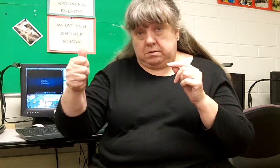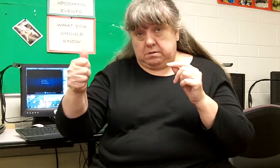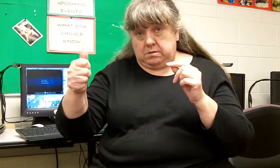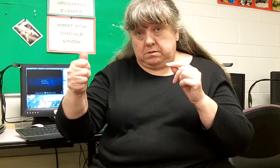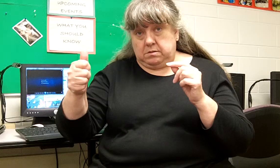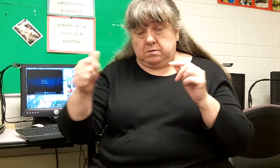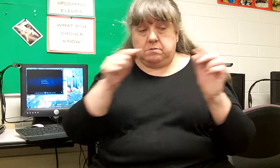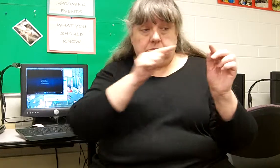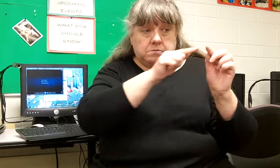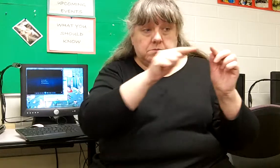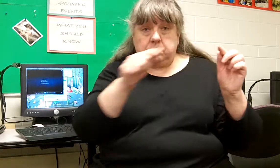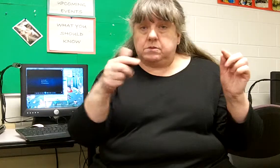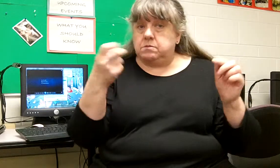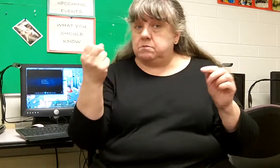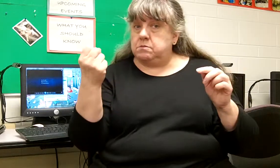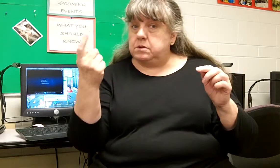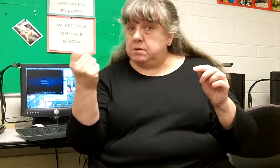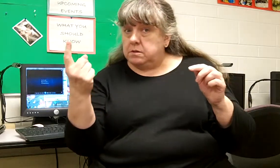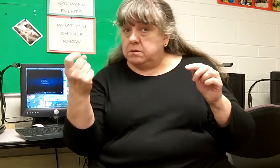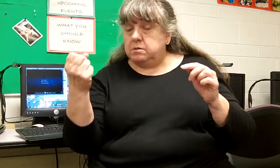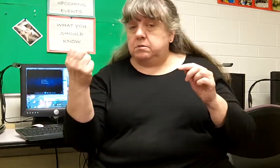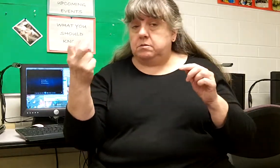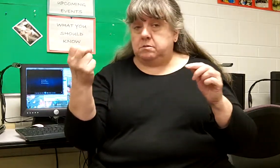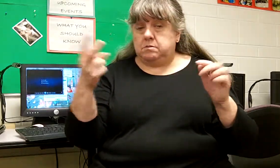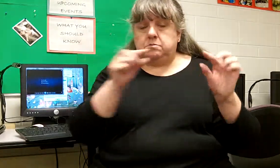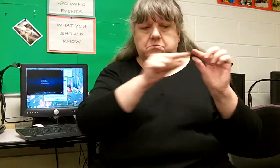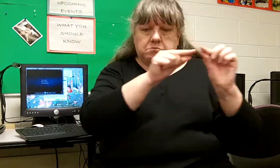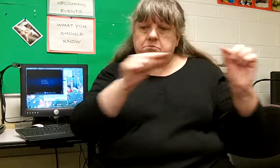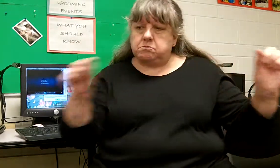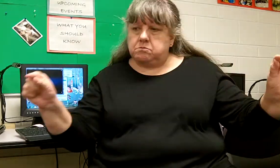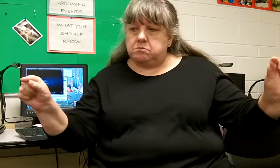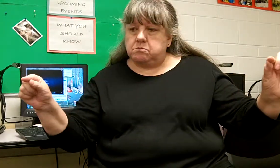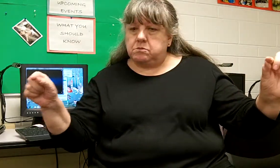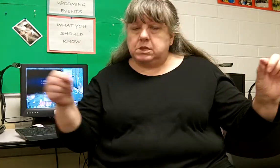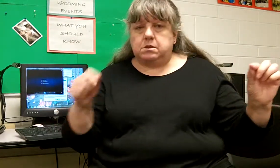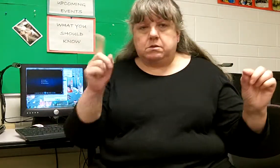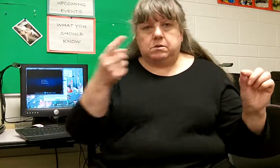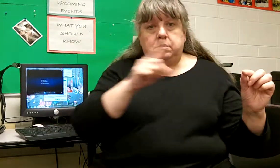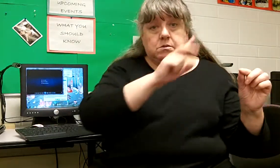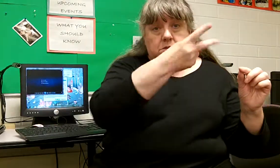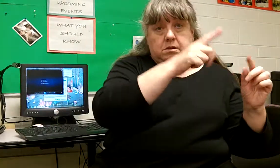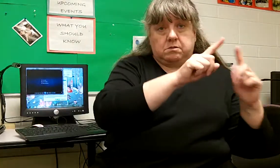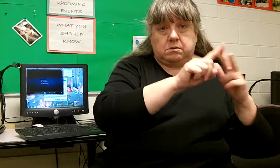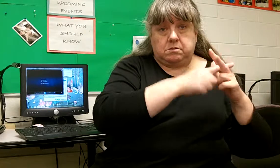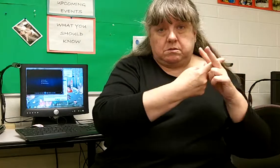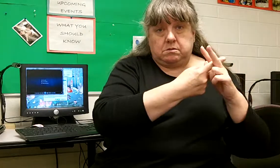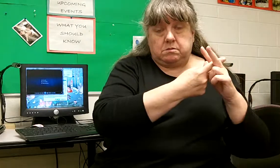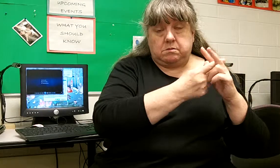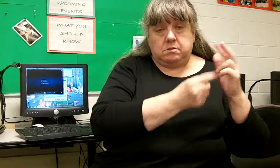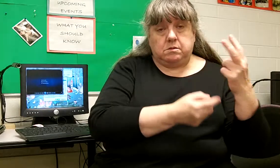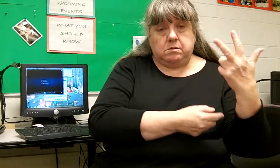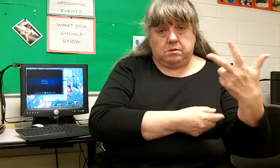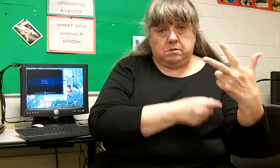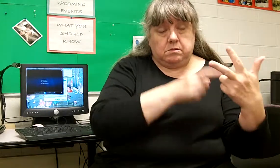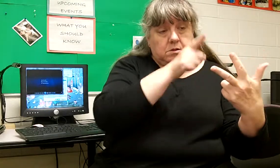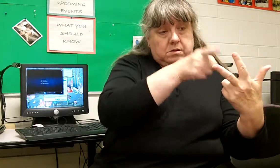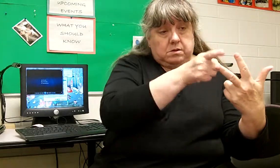Keeps going, 11. So we're saying 3 plus 4. So let's start at 3. So I have 3 here. And we're going to